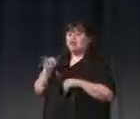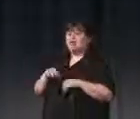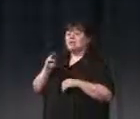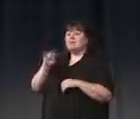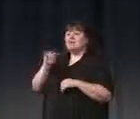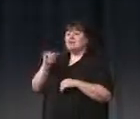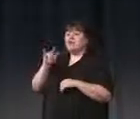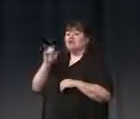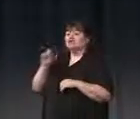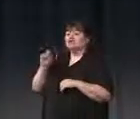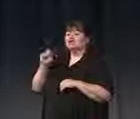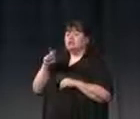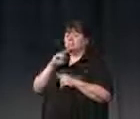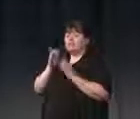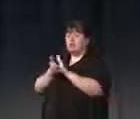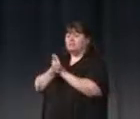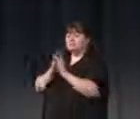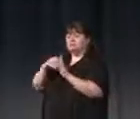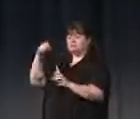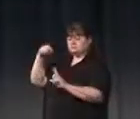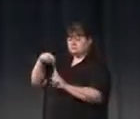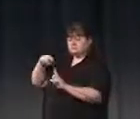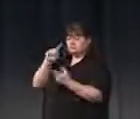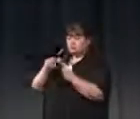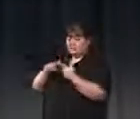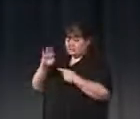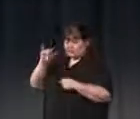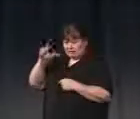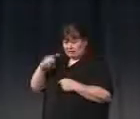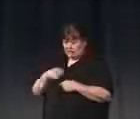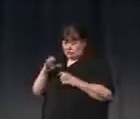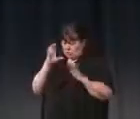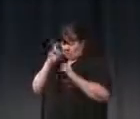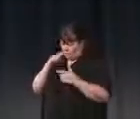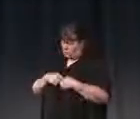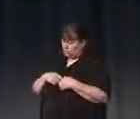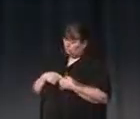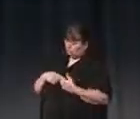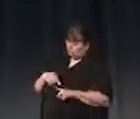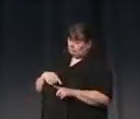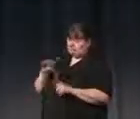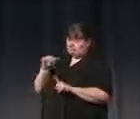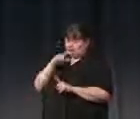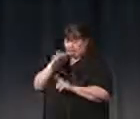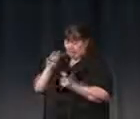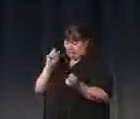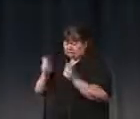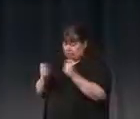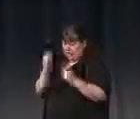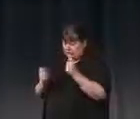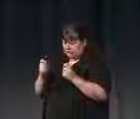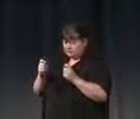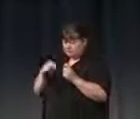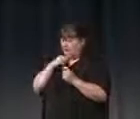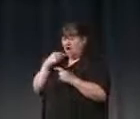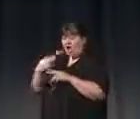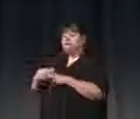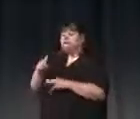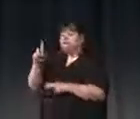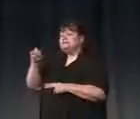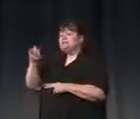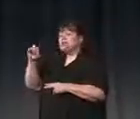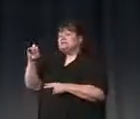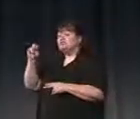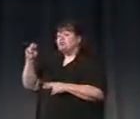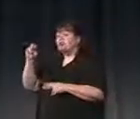for cellular changes that aren't programmed. They were searching for a term for cellular changes that didn't fall under the category of differentiation.